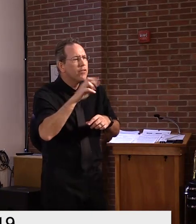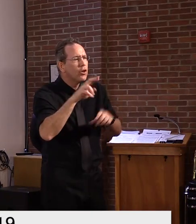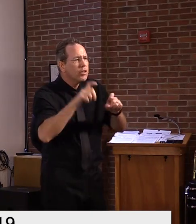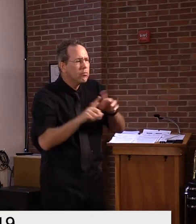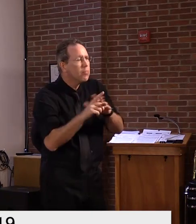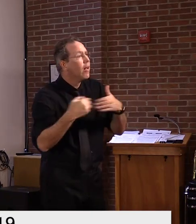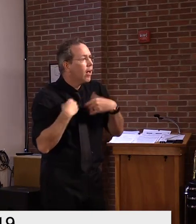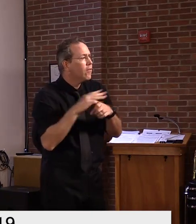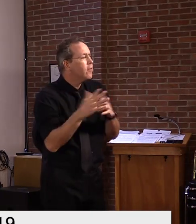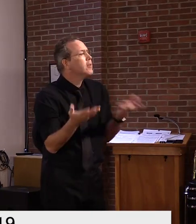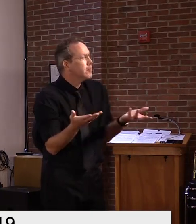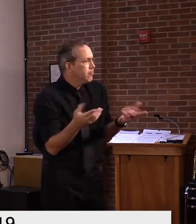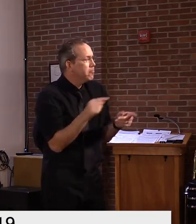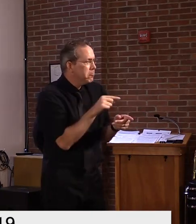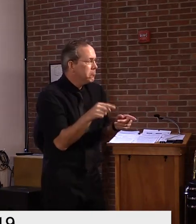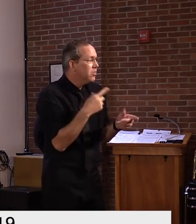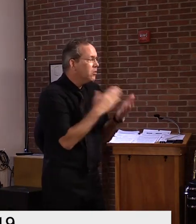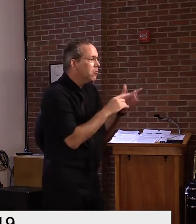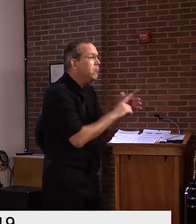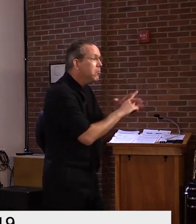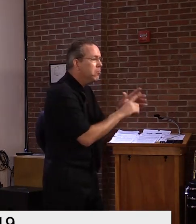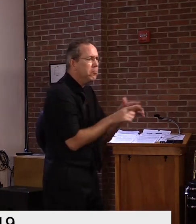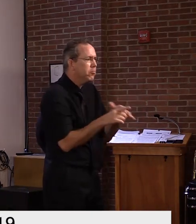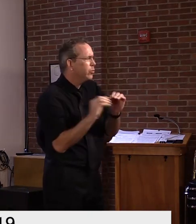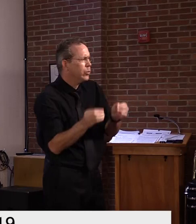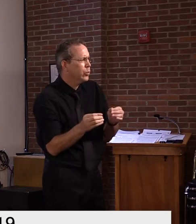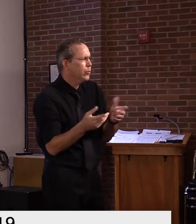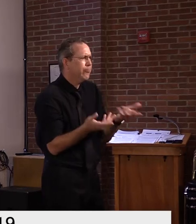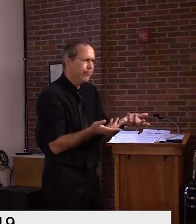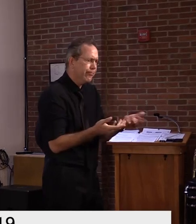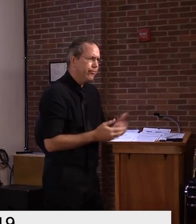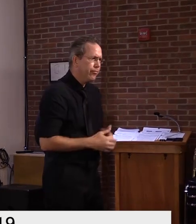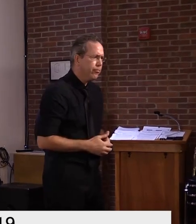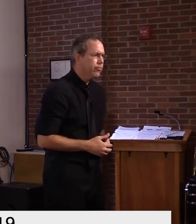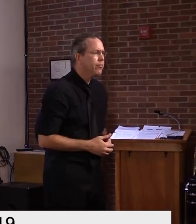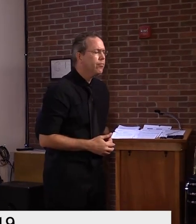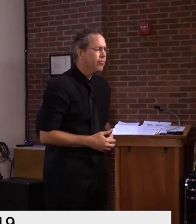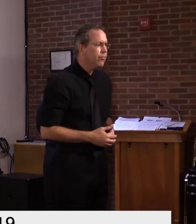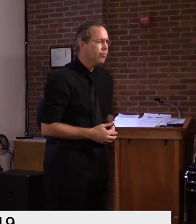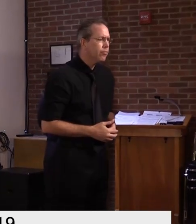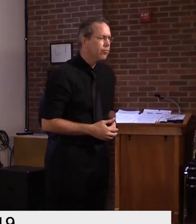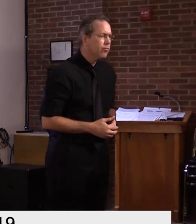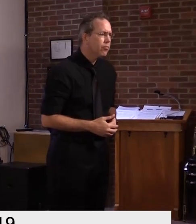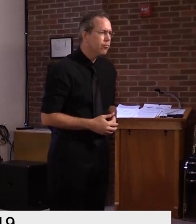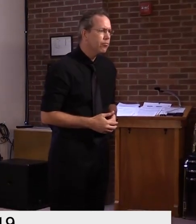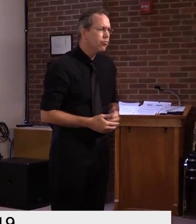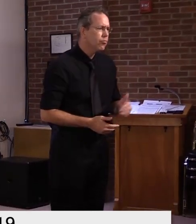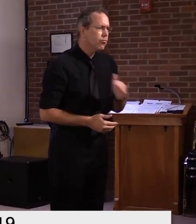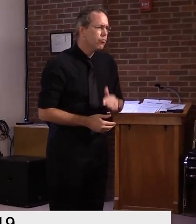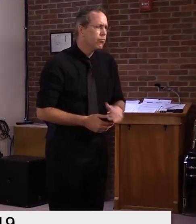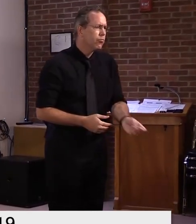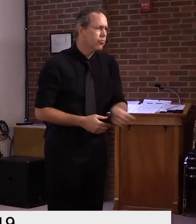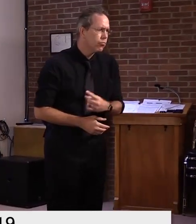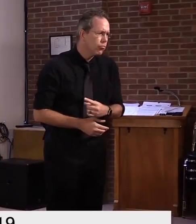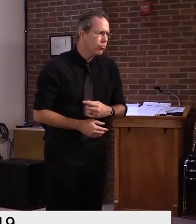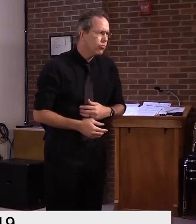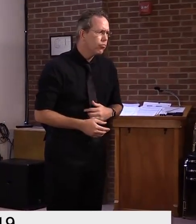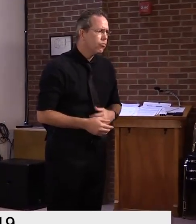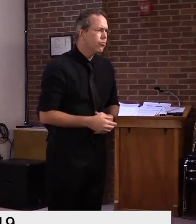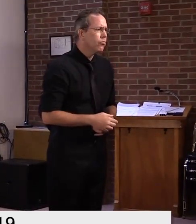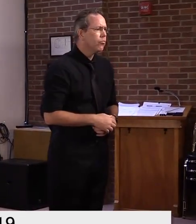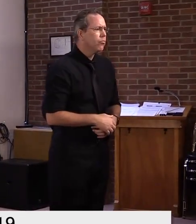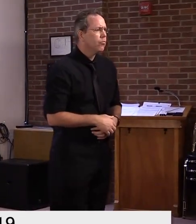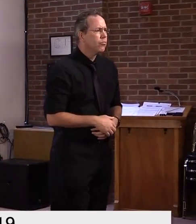And for Commissioner Harrington, I believe he's on the phone. What are the, there's 40,000 people unemployed, and they might